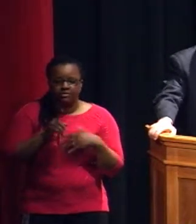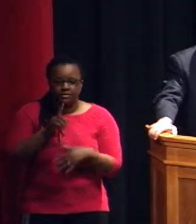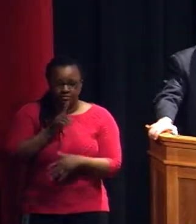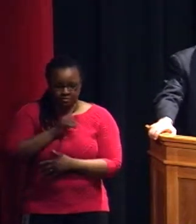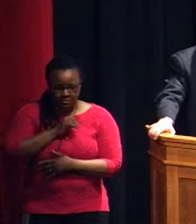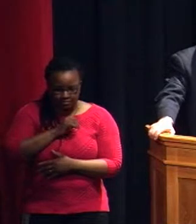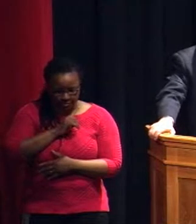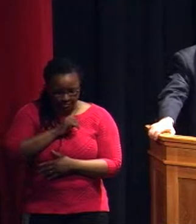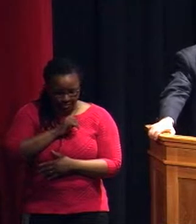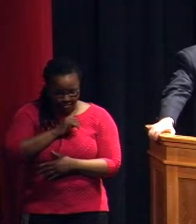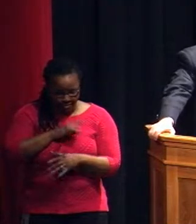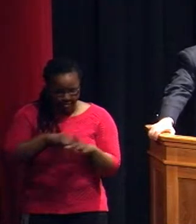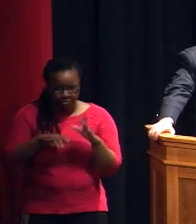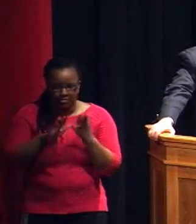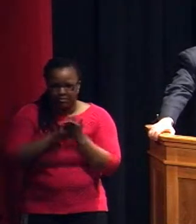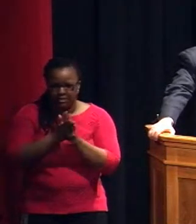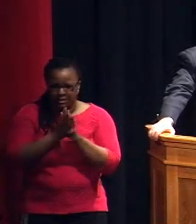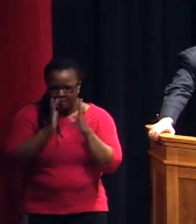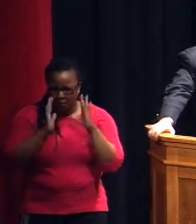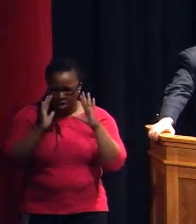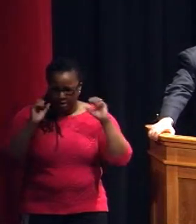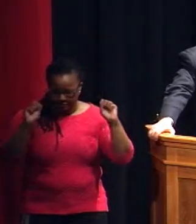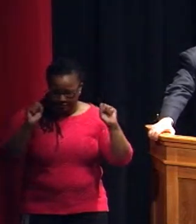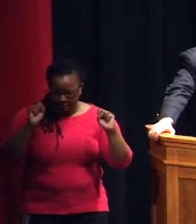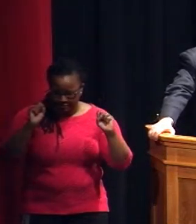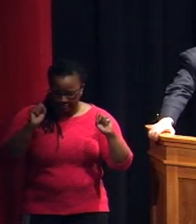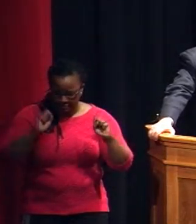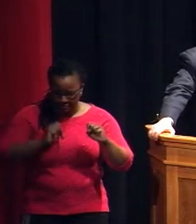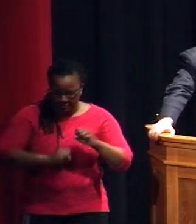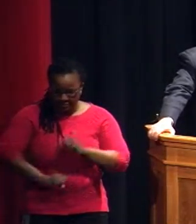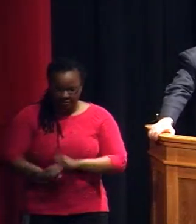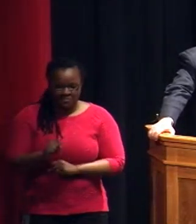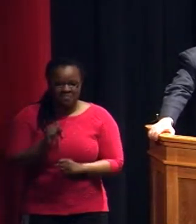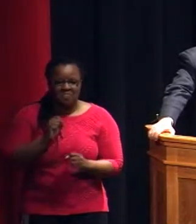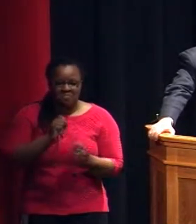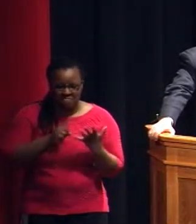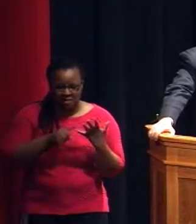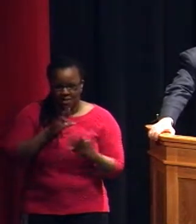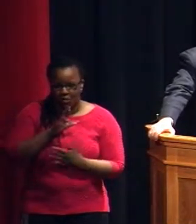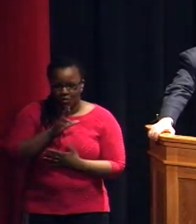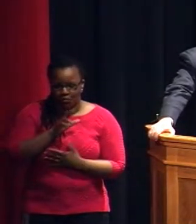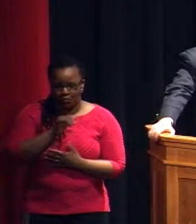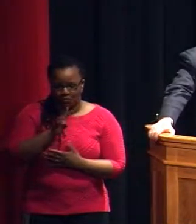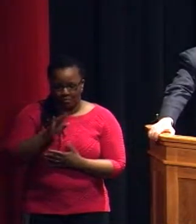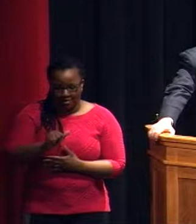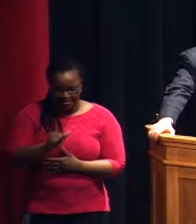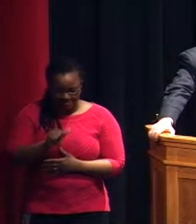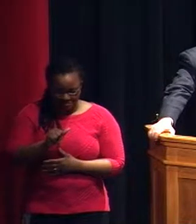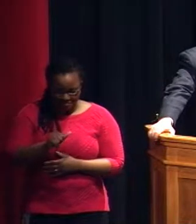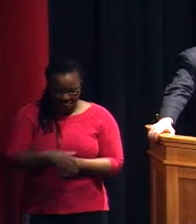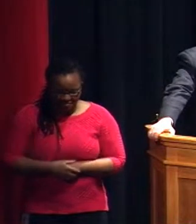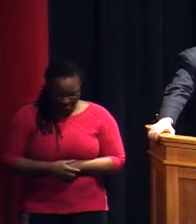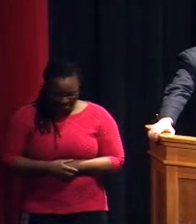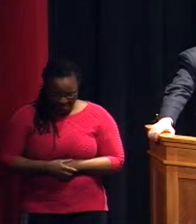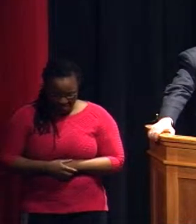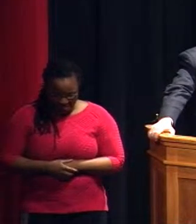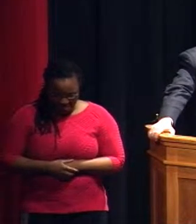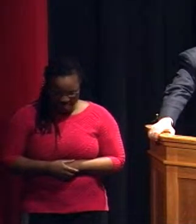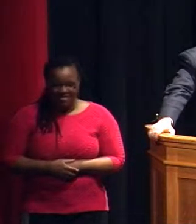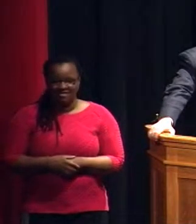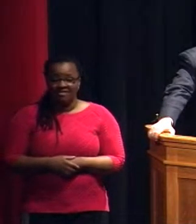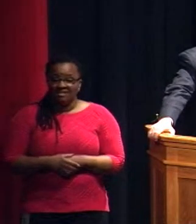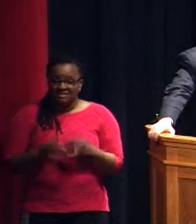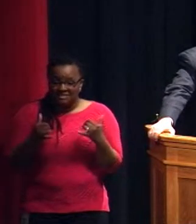former principal of this school, and a taxpayer in the city of Lynchburg, I am very